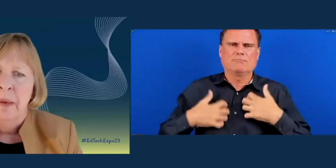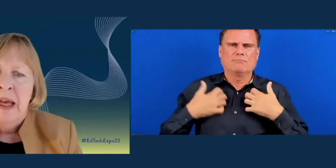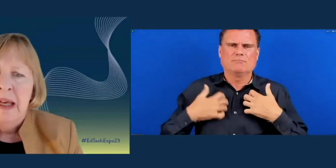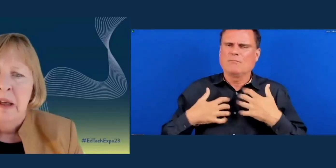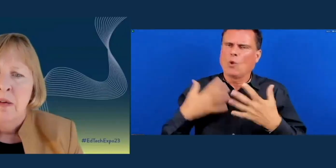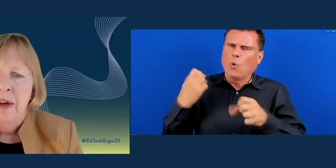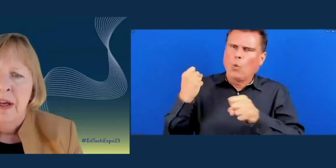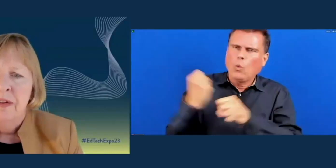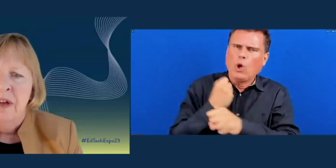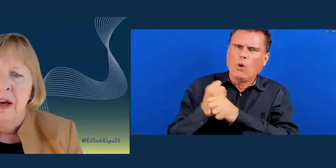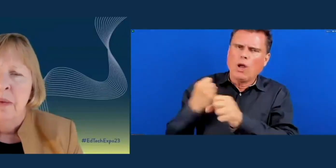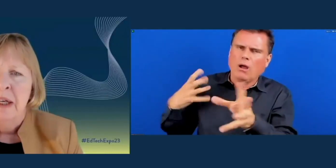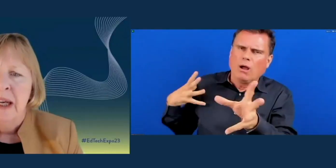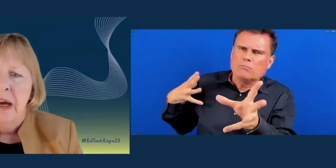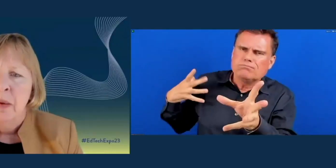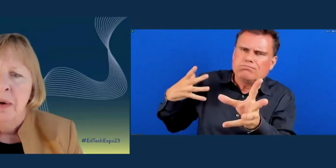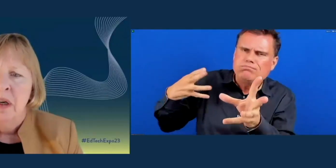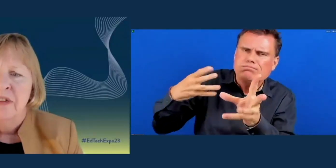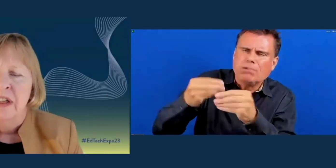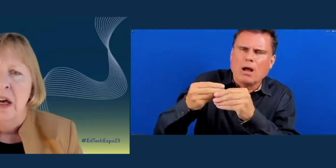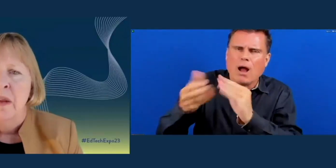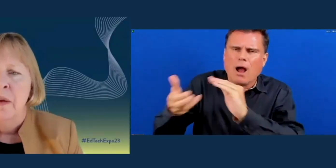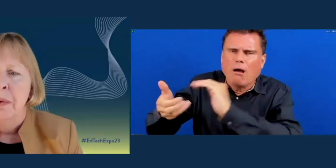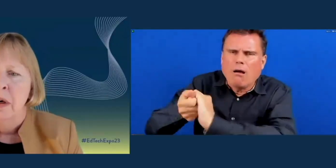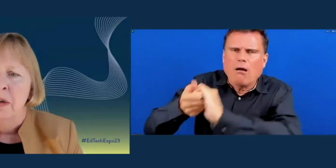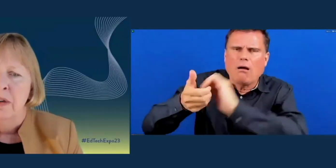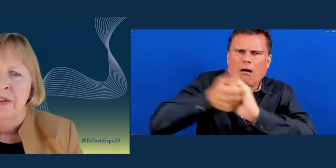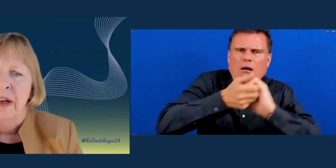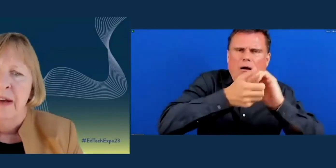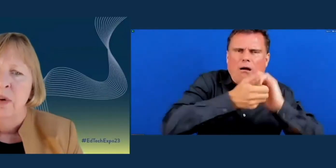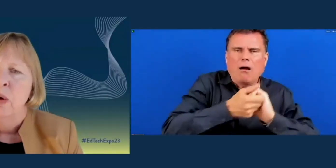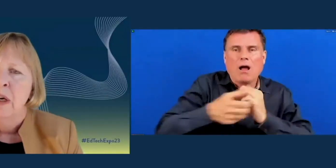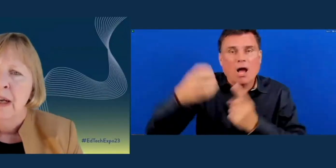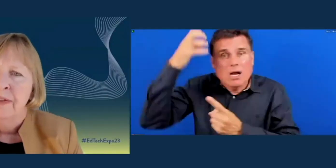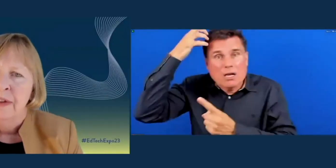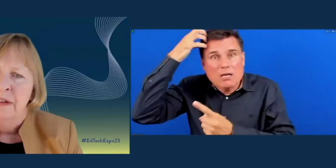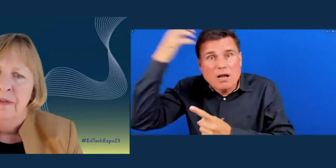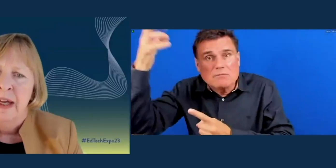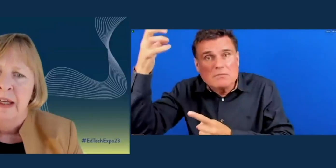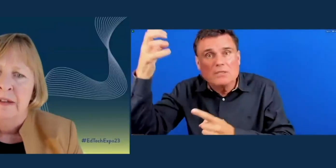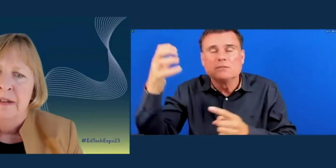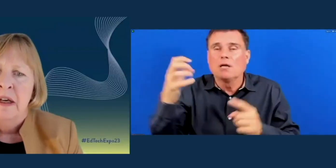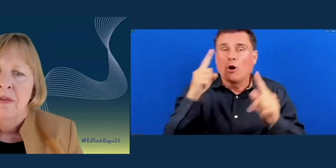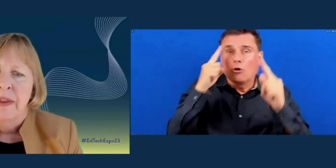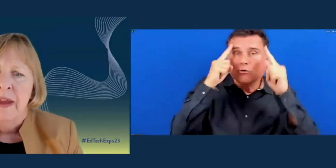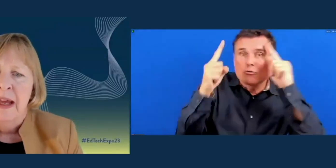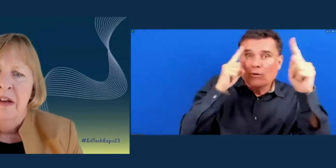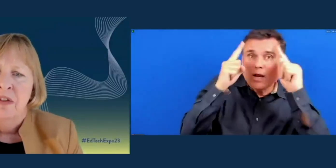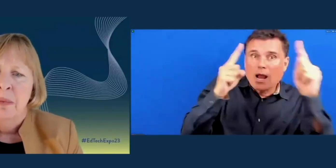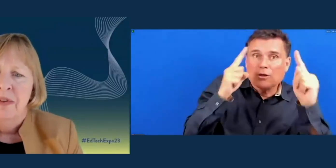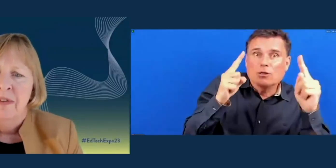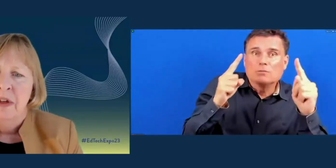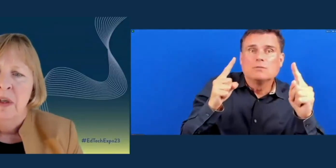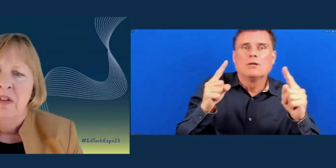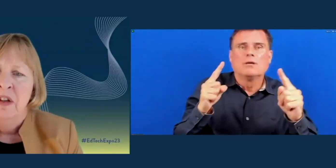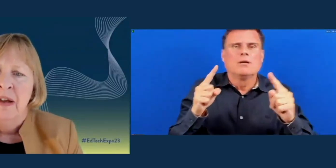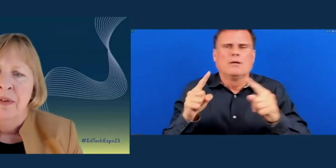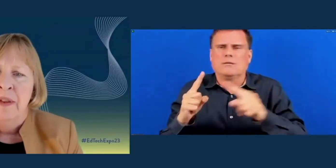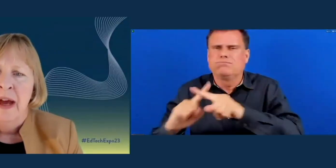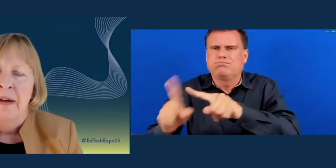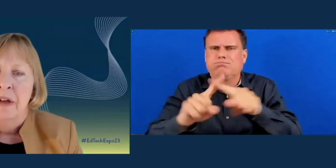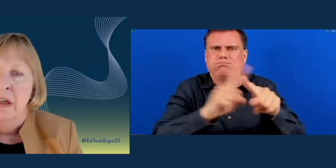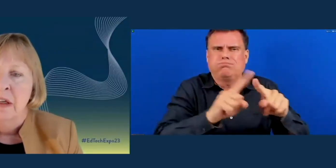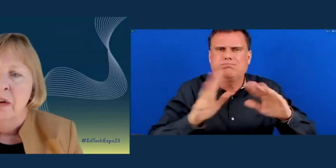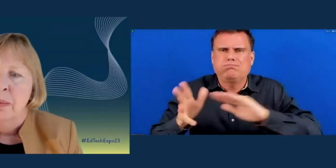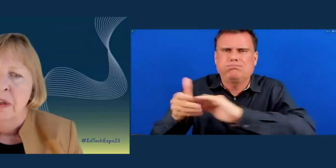team, innovators, government counterparts, and other partners that have organized these events for the Asia Pacific region and for